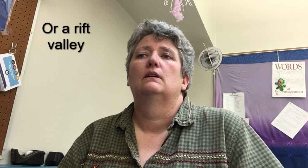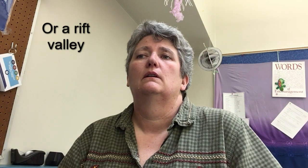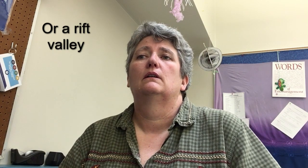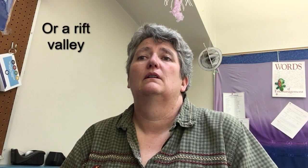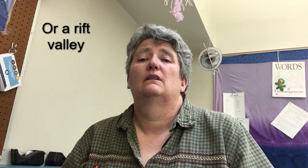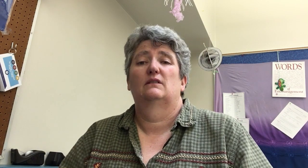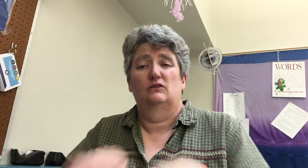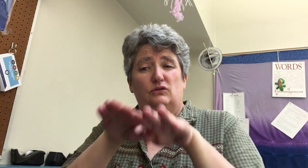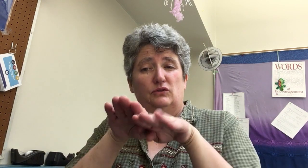rift.